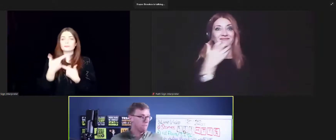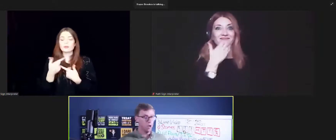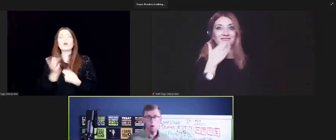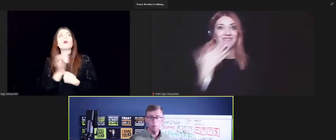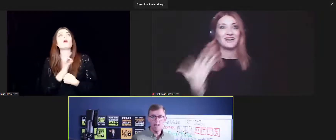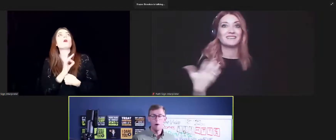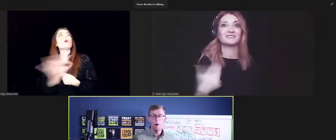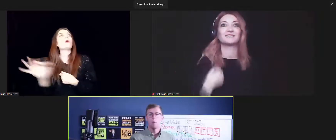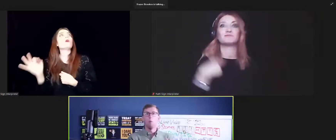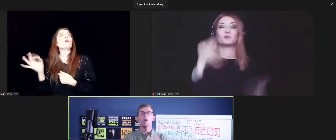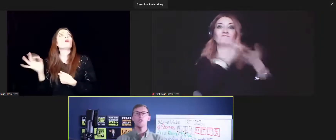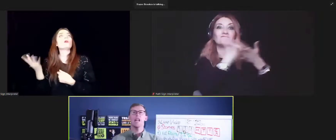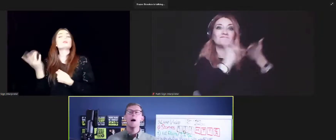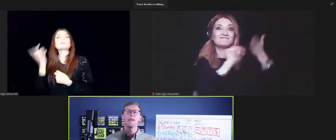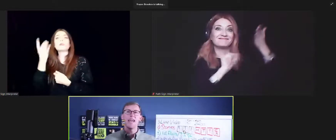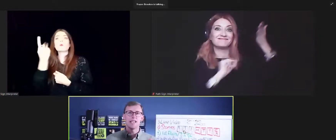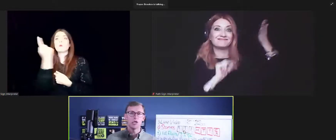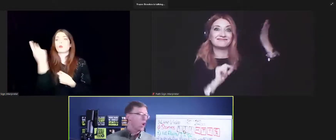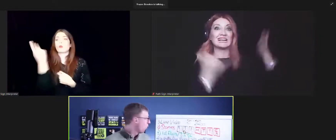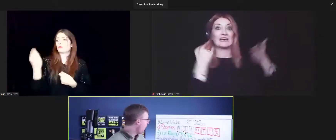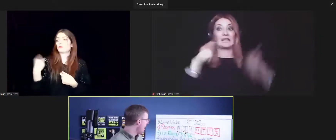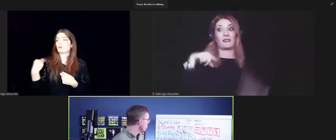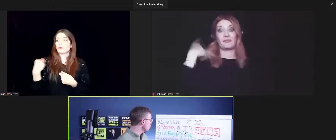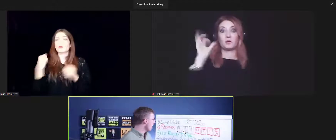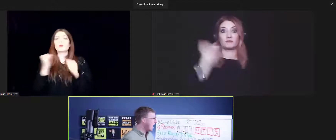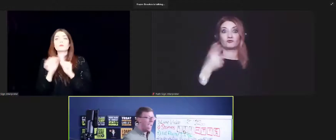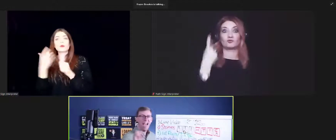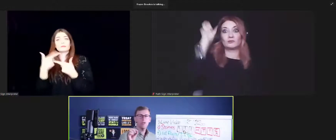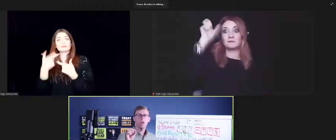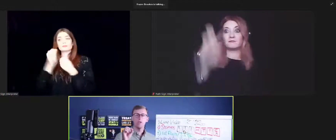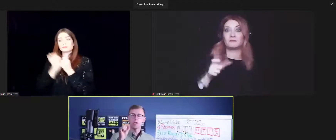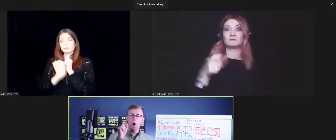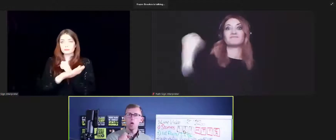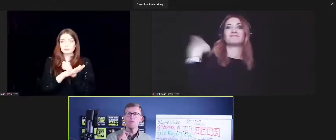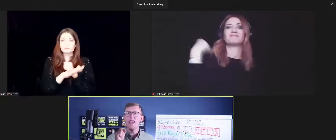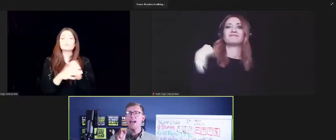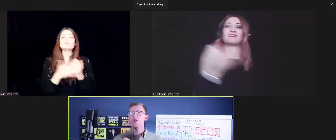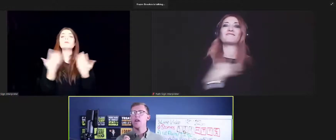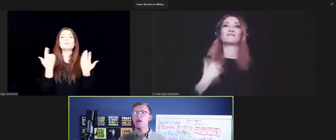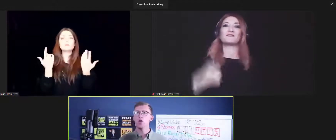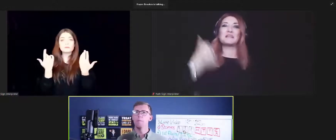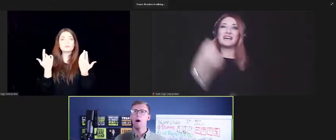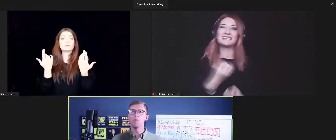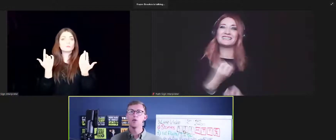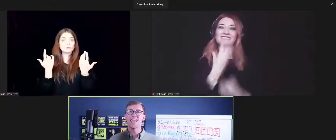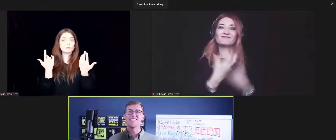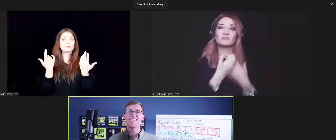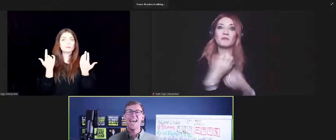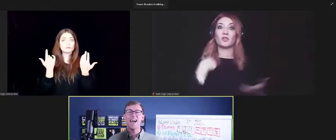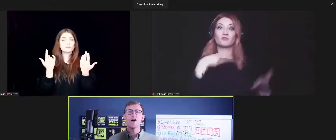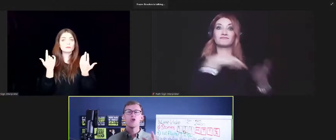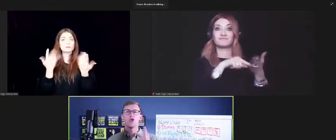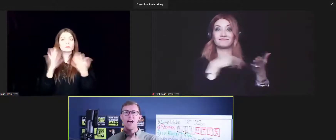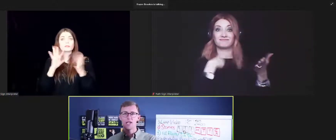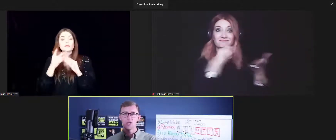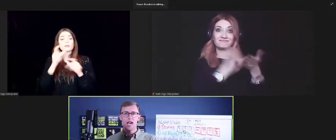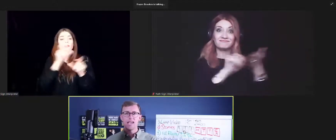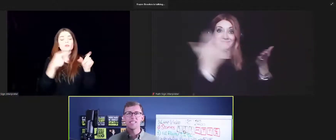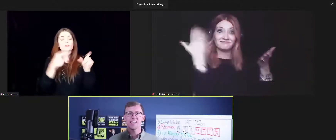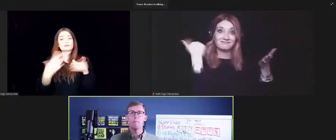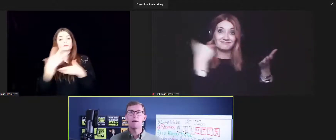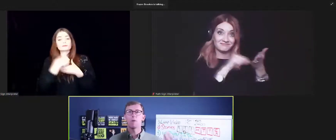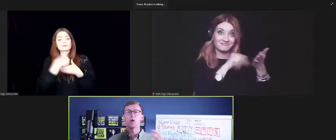can follow up with them. But what's going to happen is when you share, the goal of an educational post is to get shares, is to